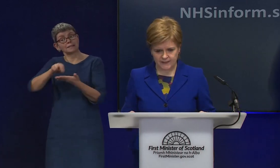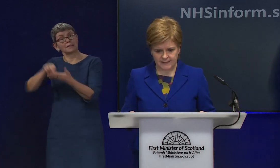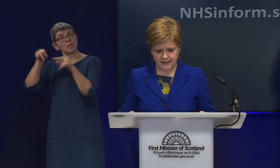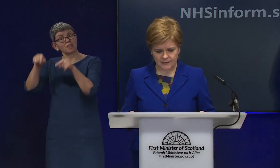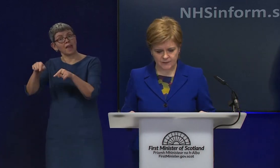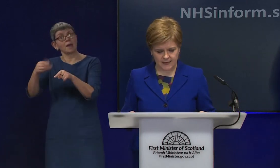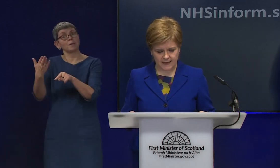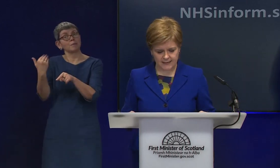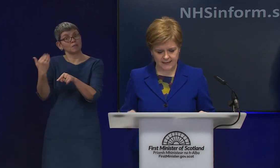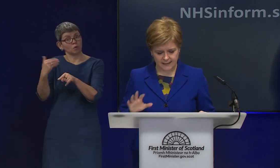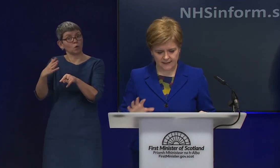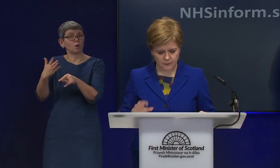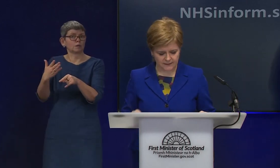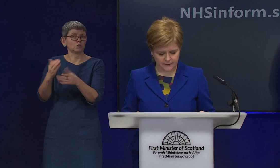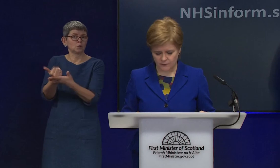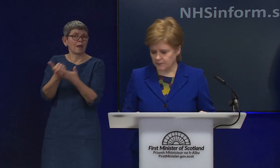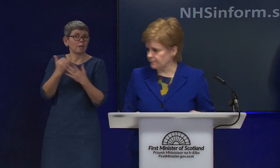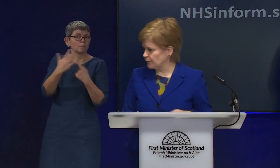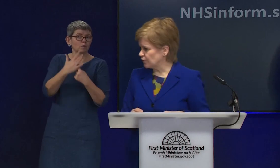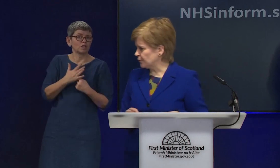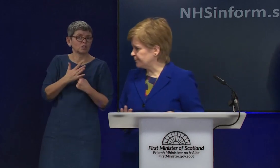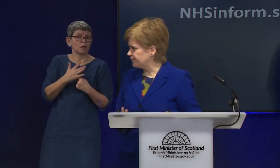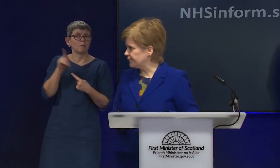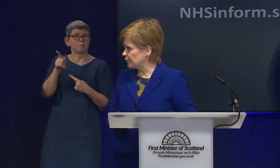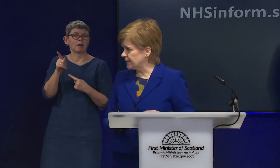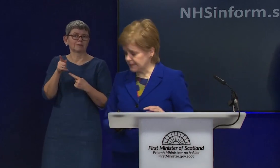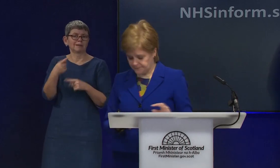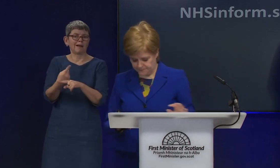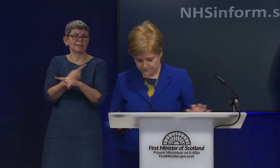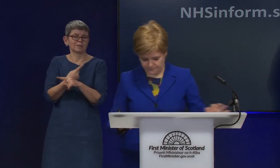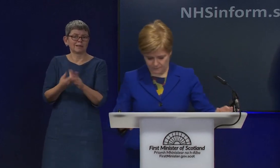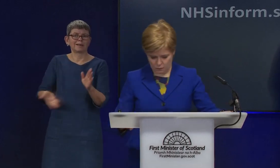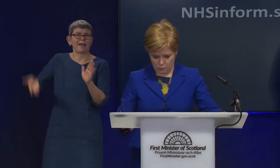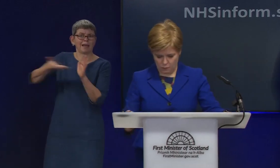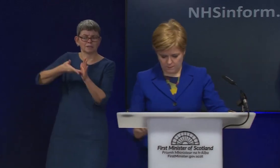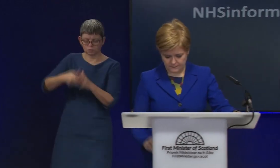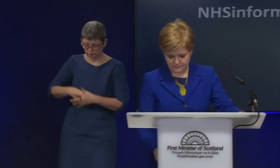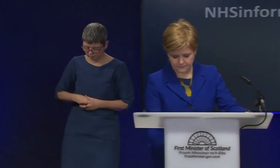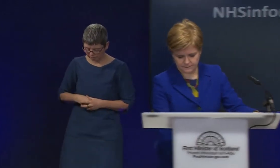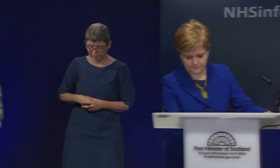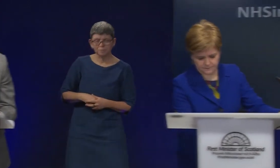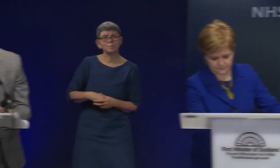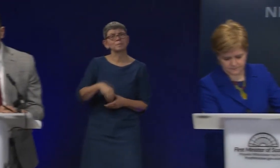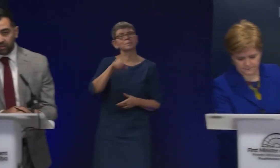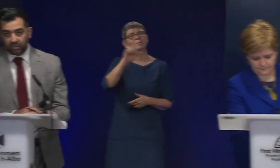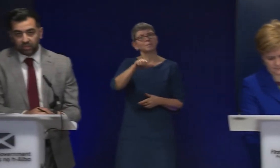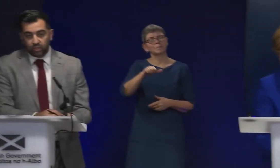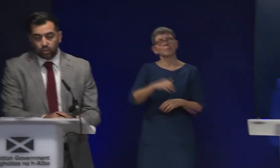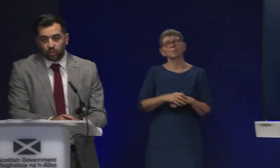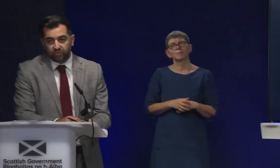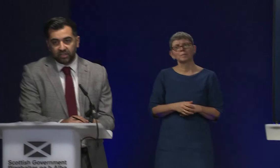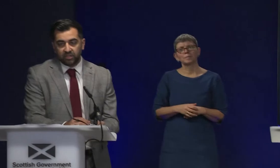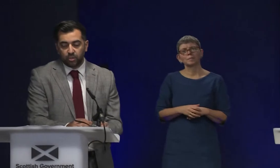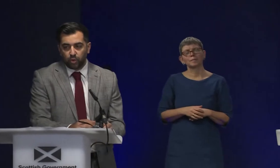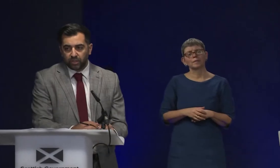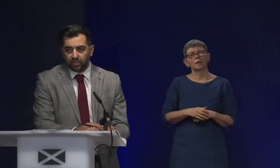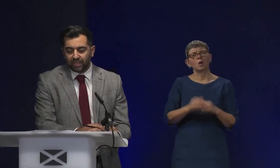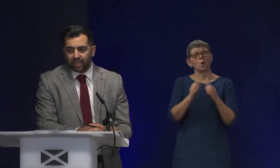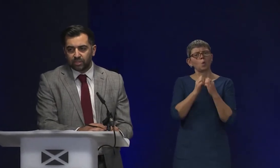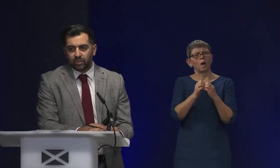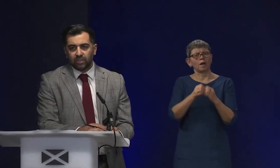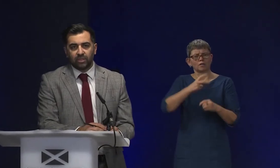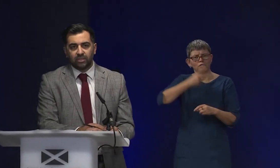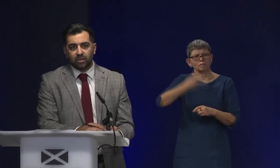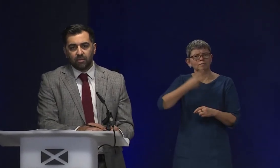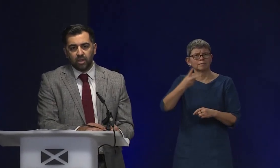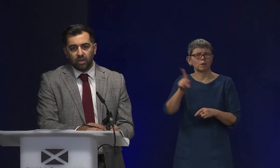in recent times, and last week's announcement builds on. Yeah, thanks so much. Very little to add to that. I just think it's just worth reiterating the point that